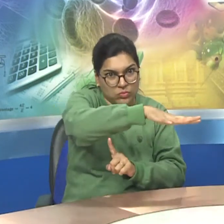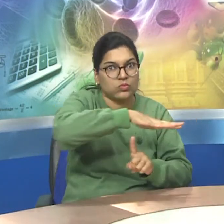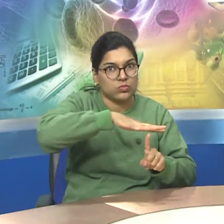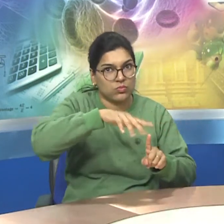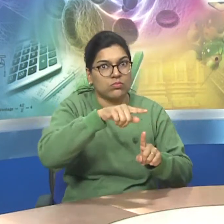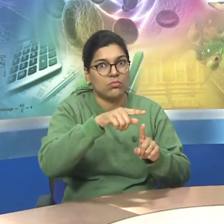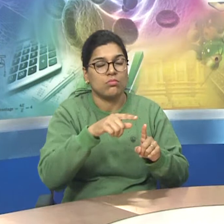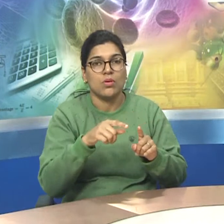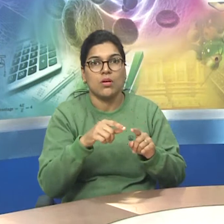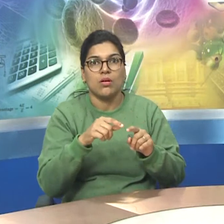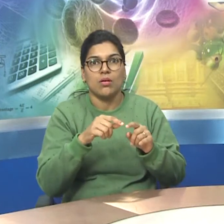began.